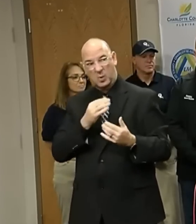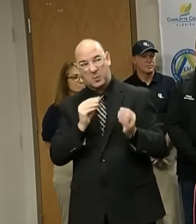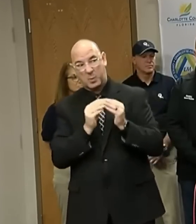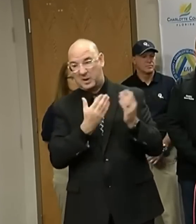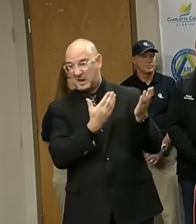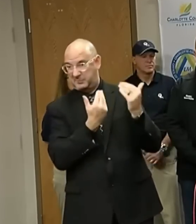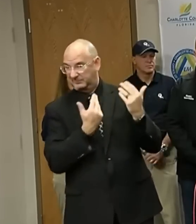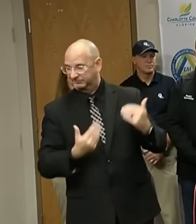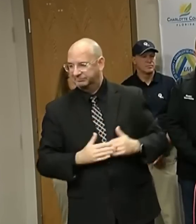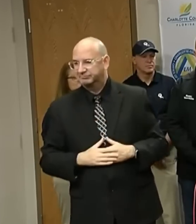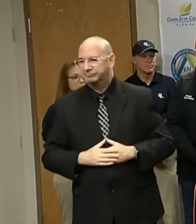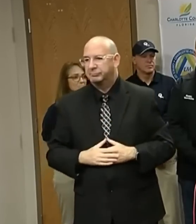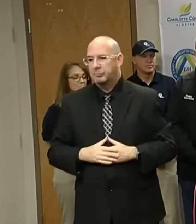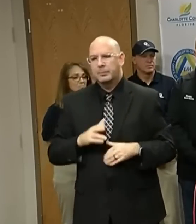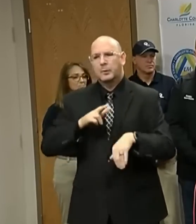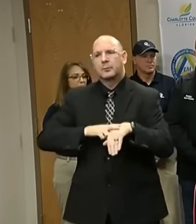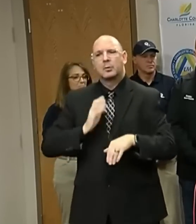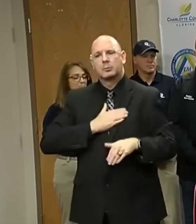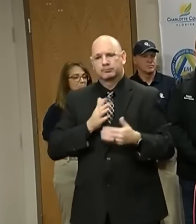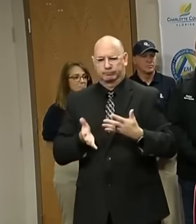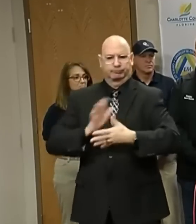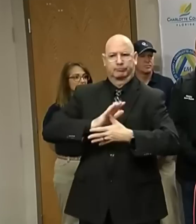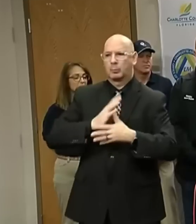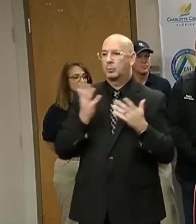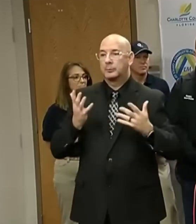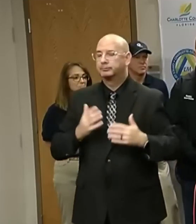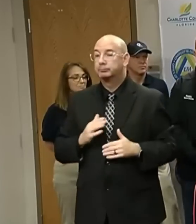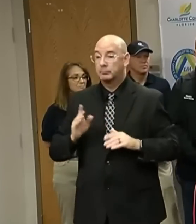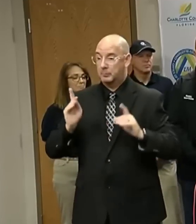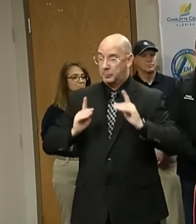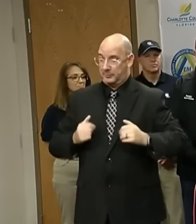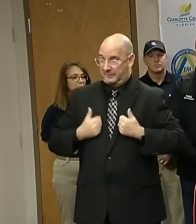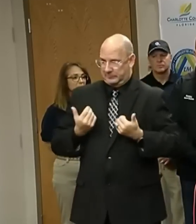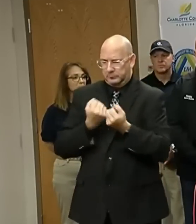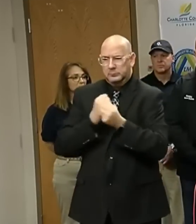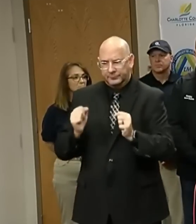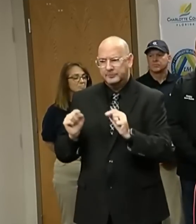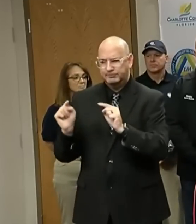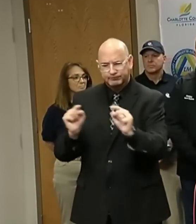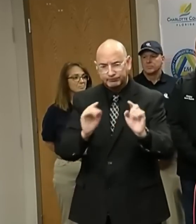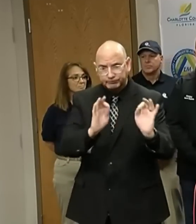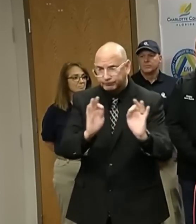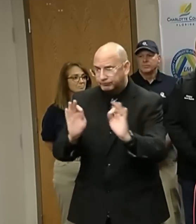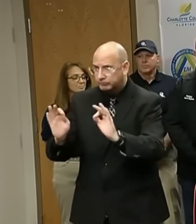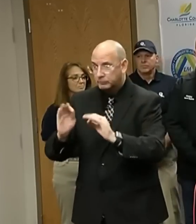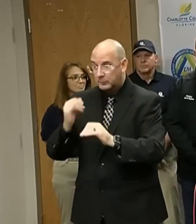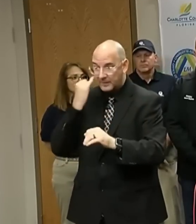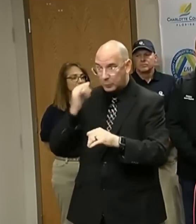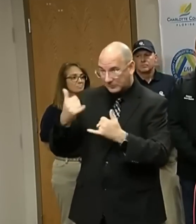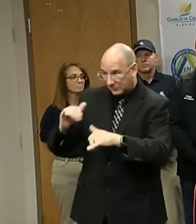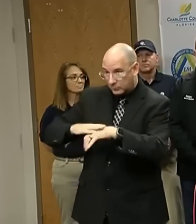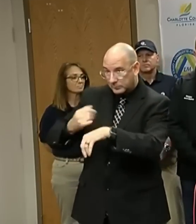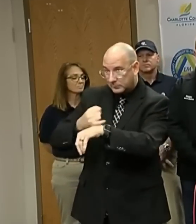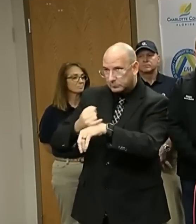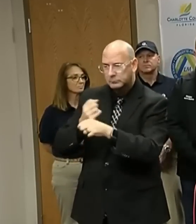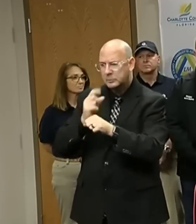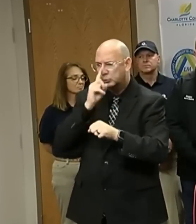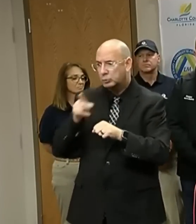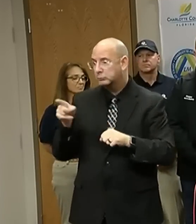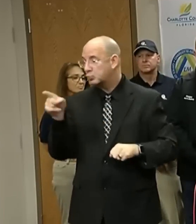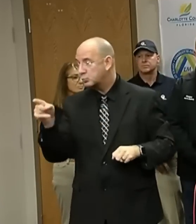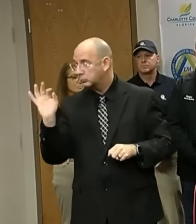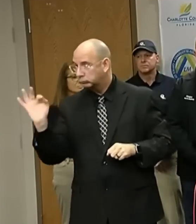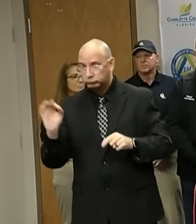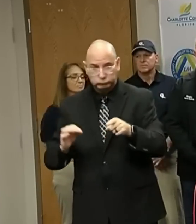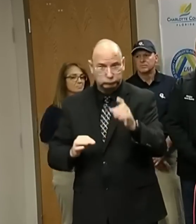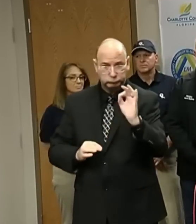is critical. Anyone stranded on one of those barrier islands want to make sure that they're safe. And I know here in Charlotte, any